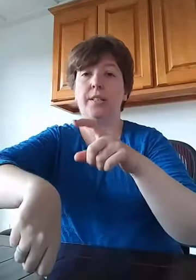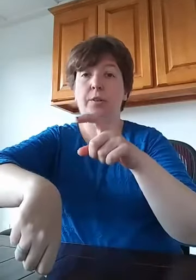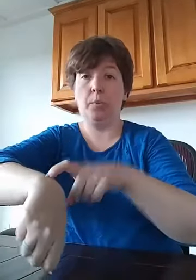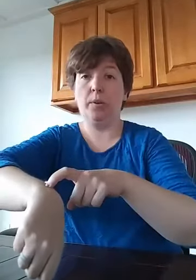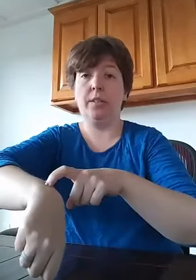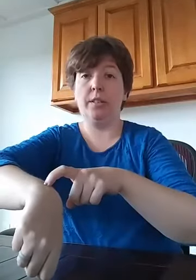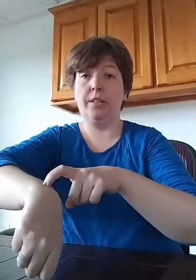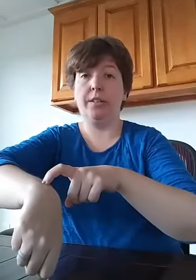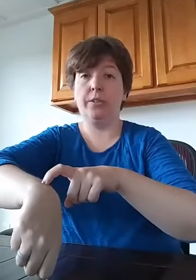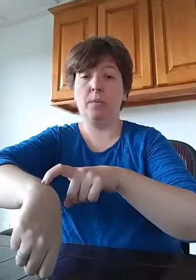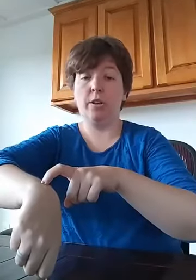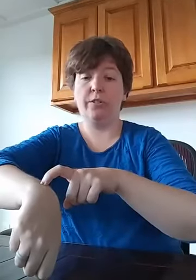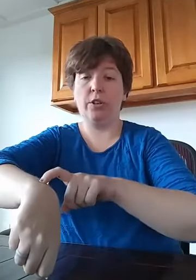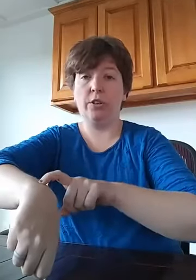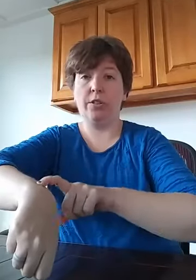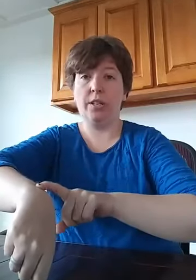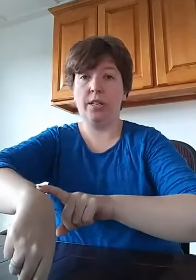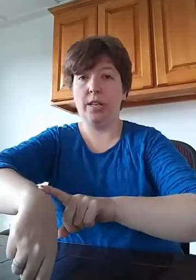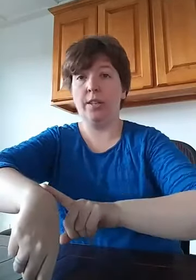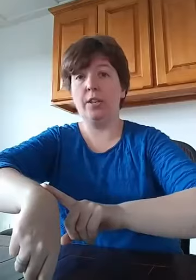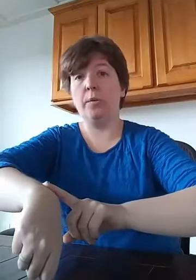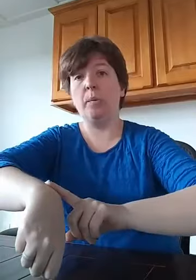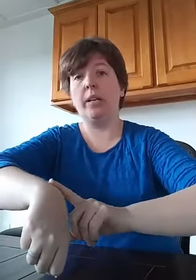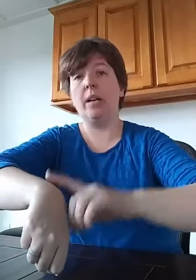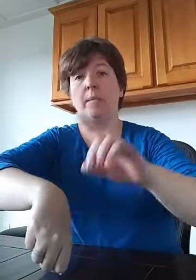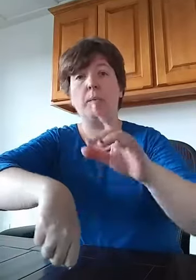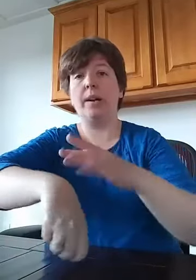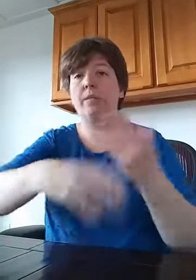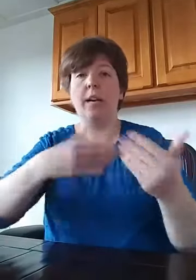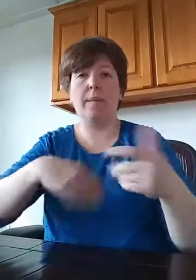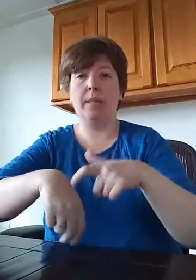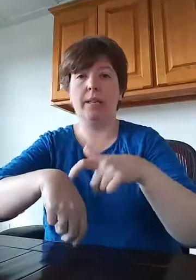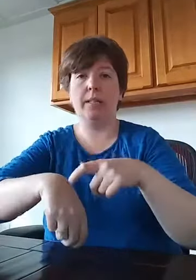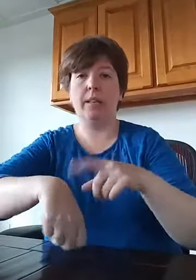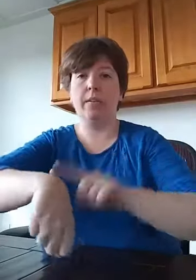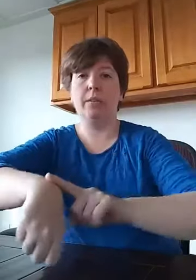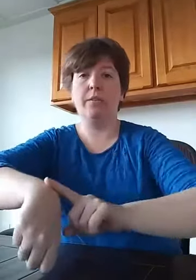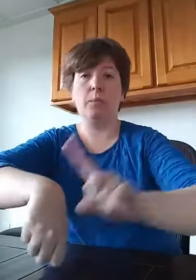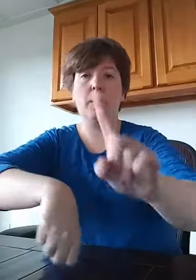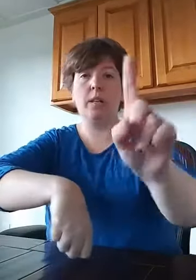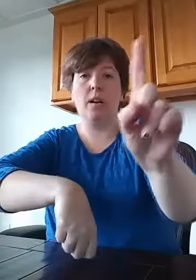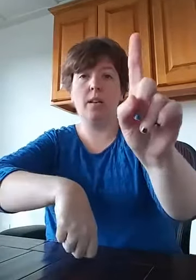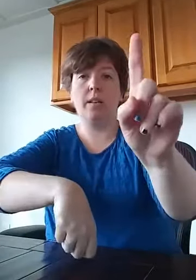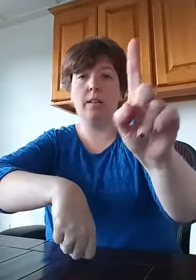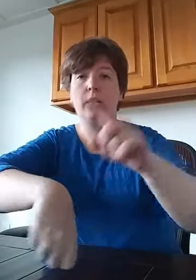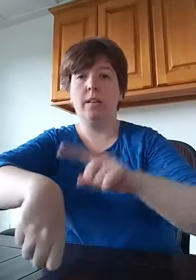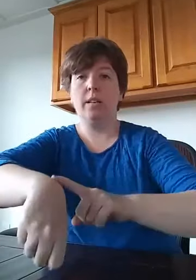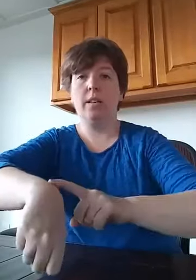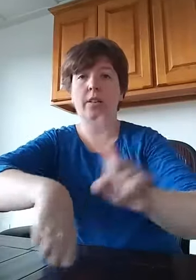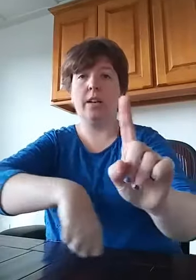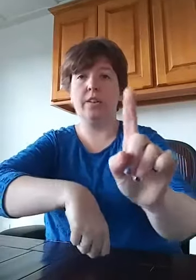You point to your watch first, and then you bring it up whatever time it is. So if it's 1 o'clock, you kind of shake